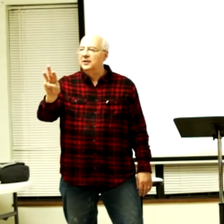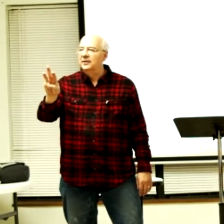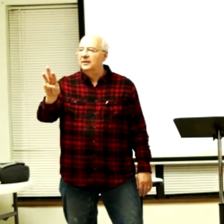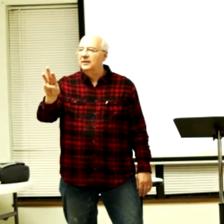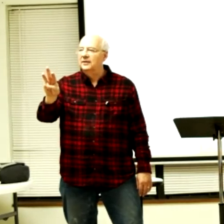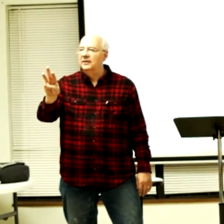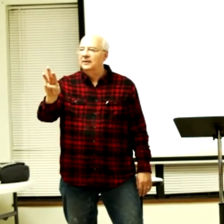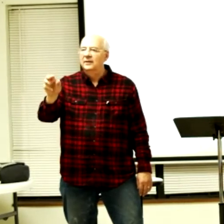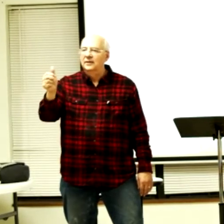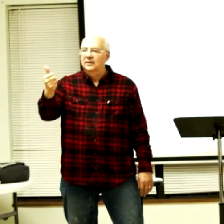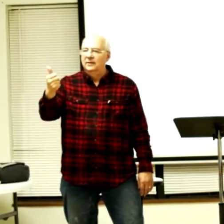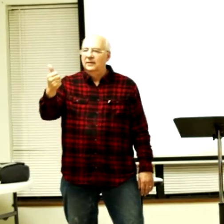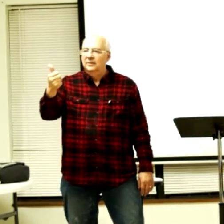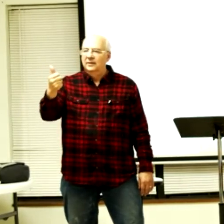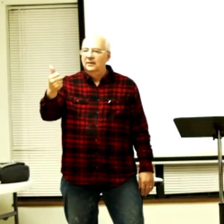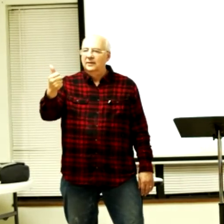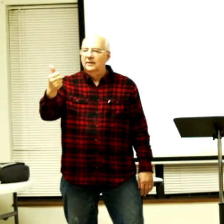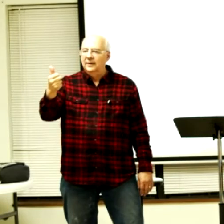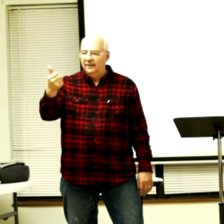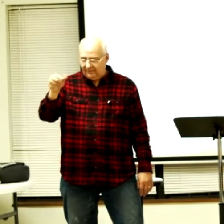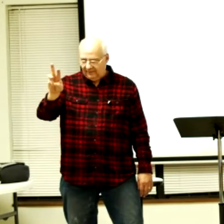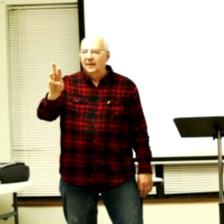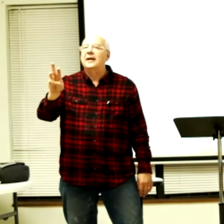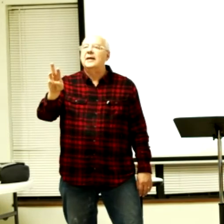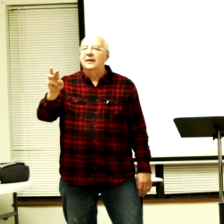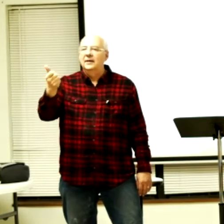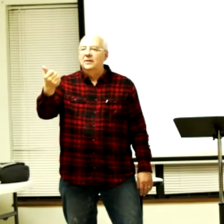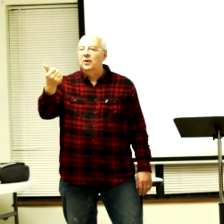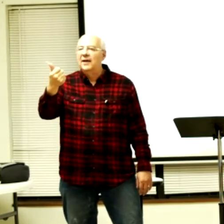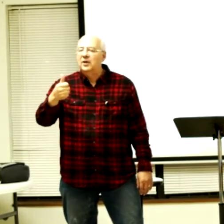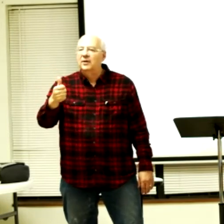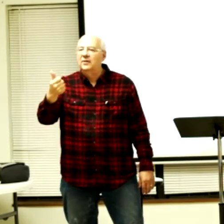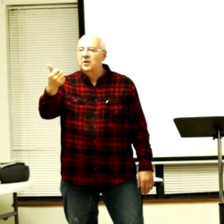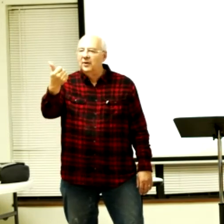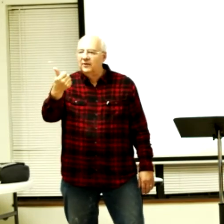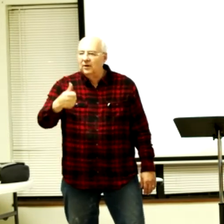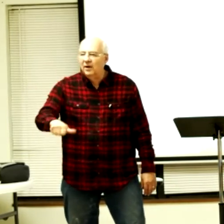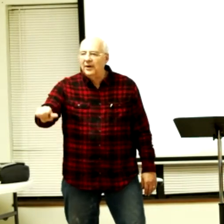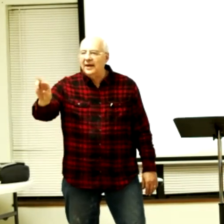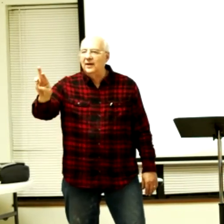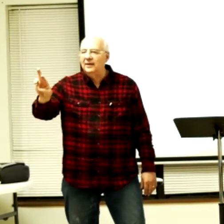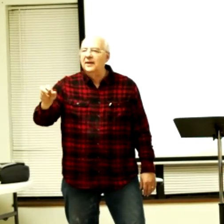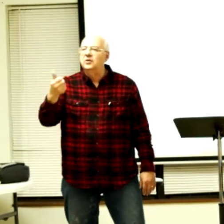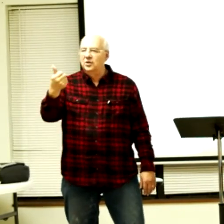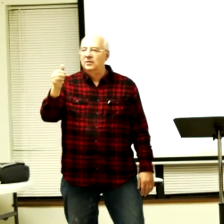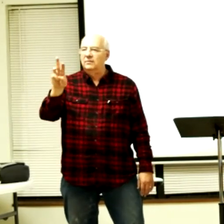Like this, 6. like that. Like that. You don't have to go all the way down like this. You just go